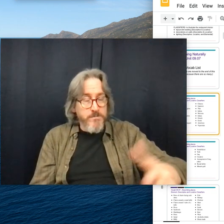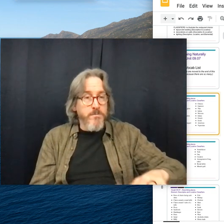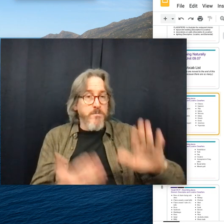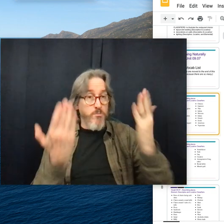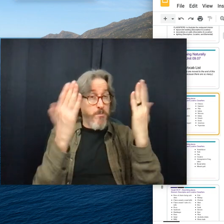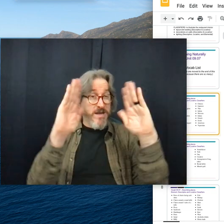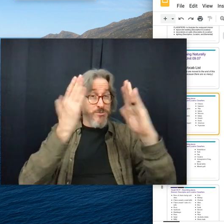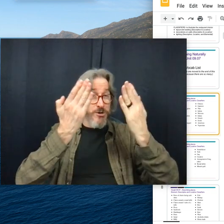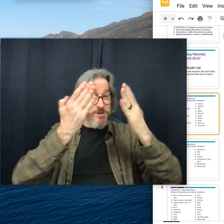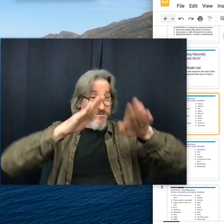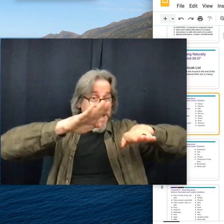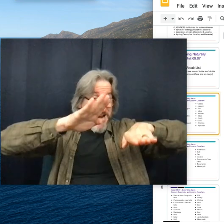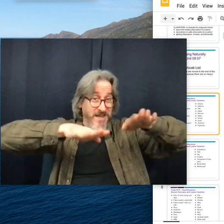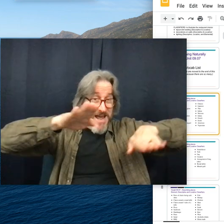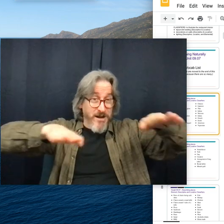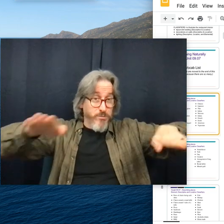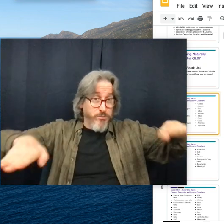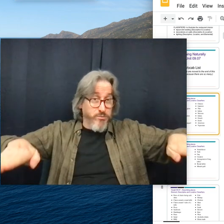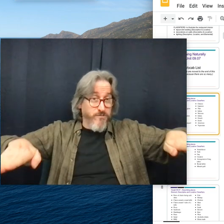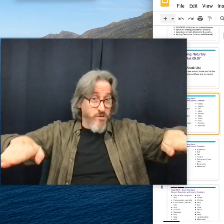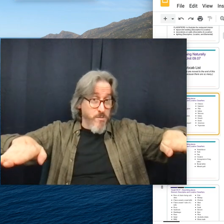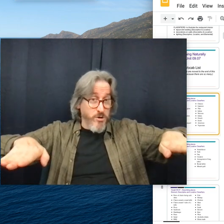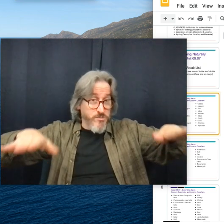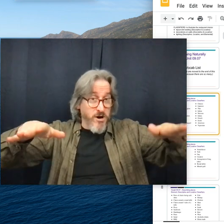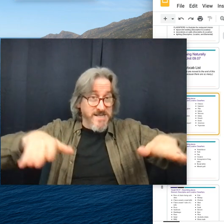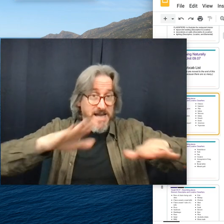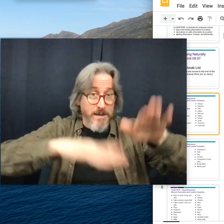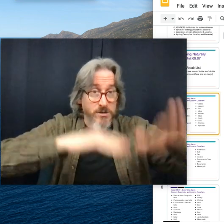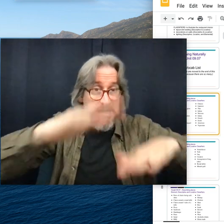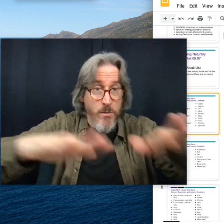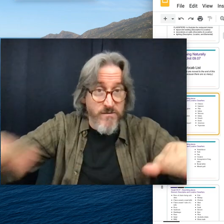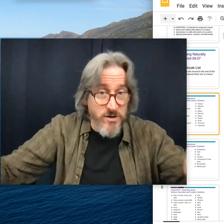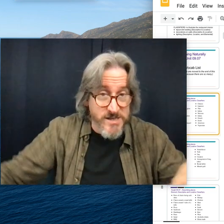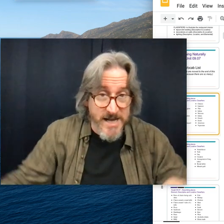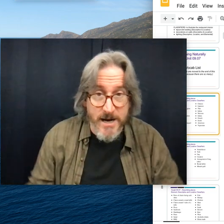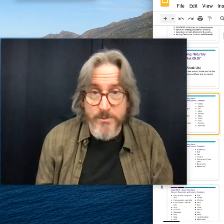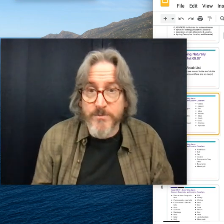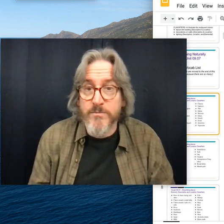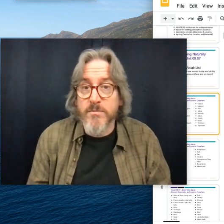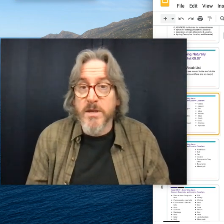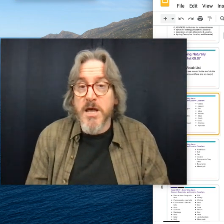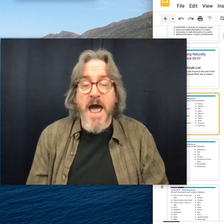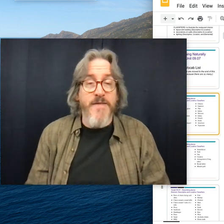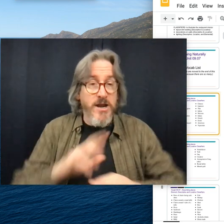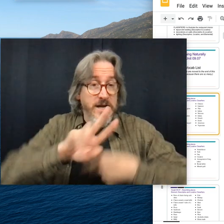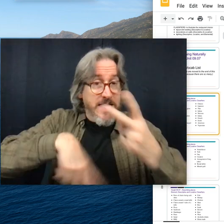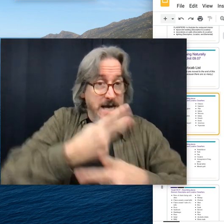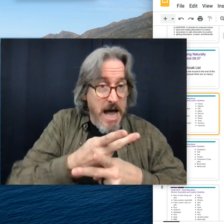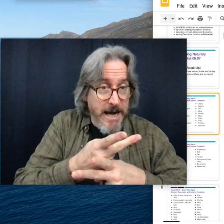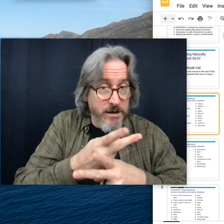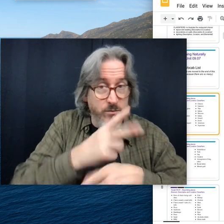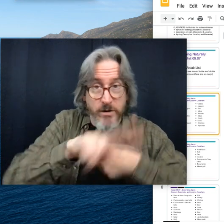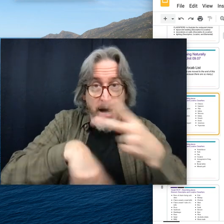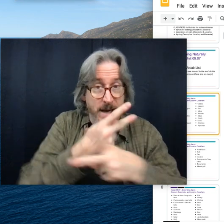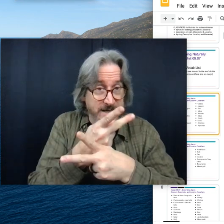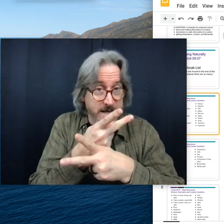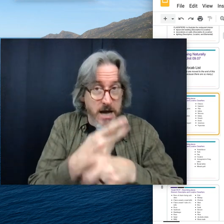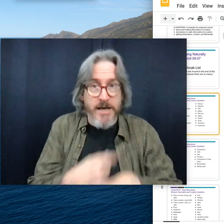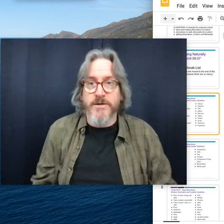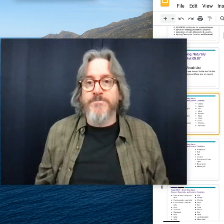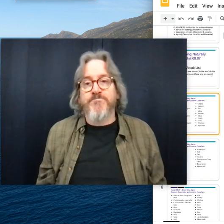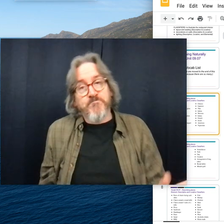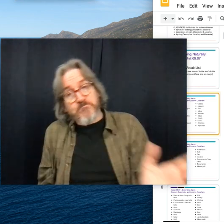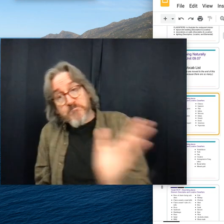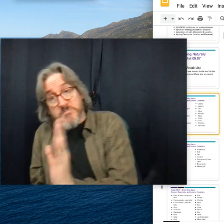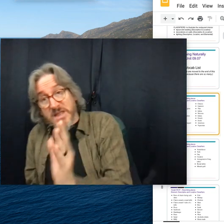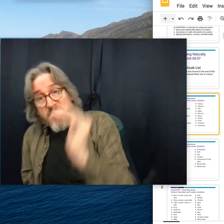tables. Basically, we can use the flat of the hand for the most part as tables, however they're set up. And then kind, we got back to